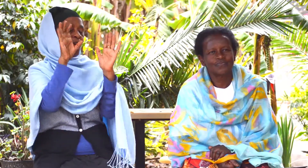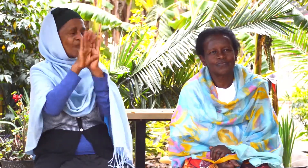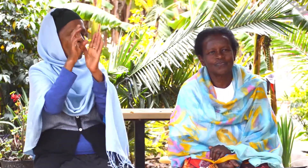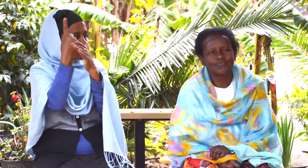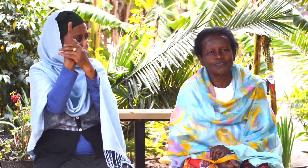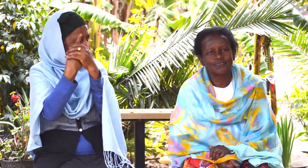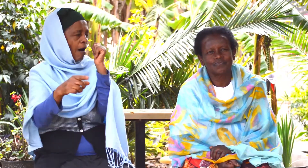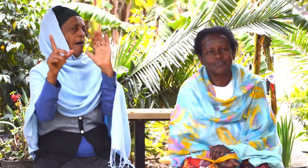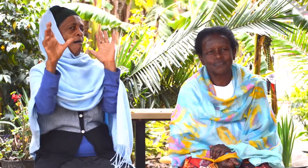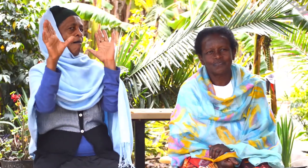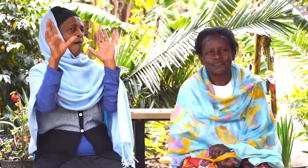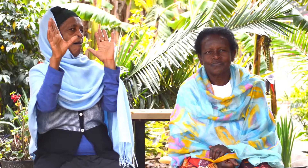her grandmother.